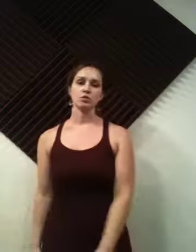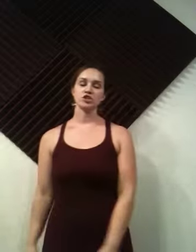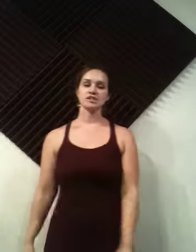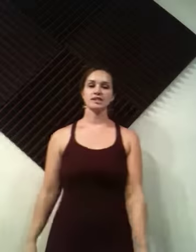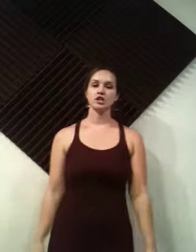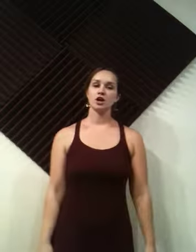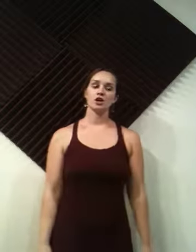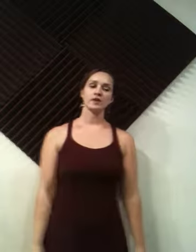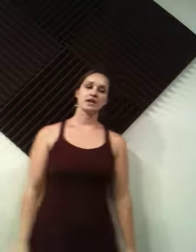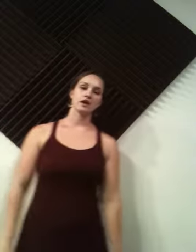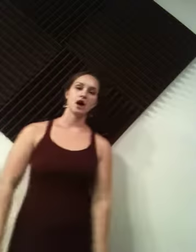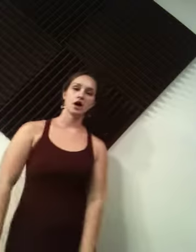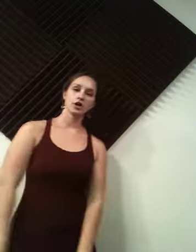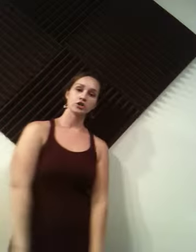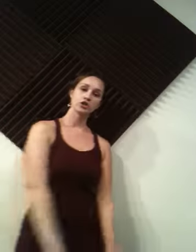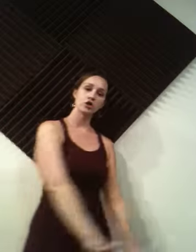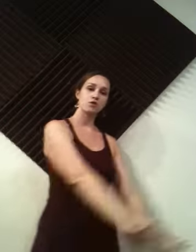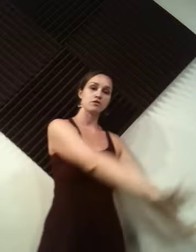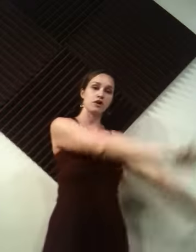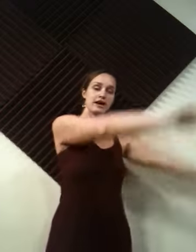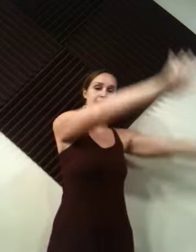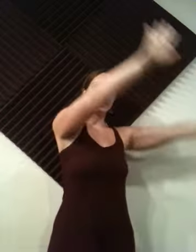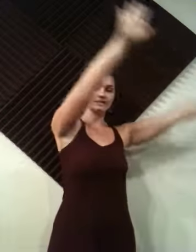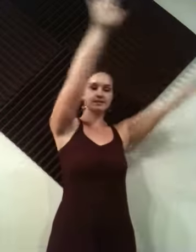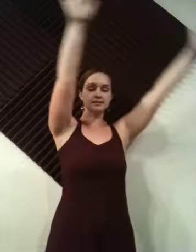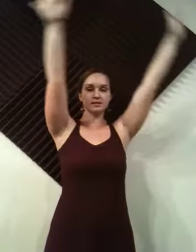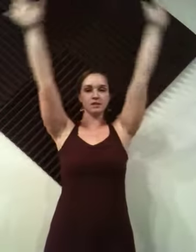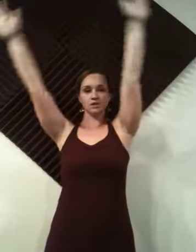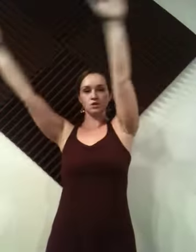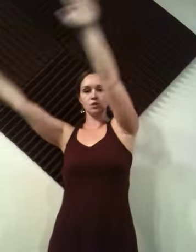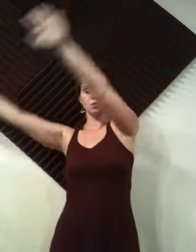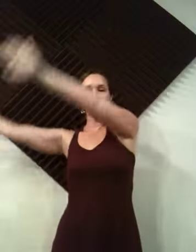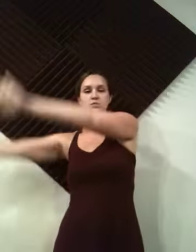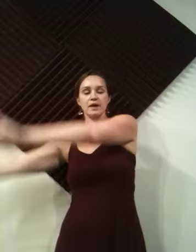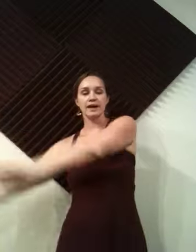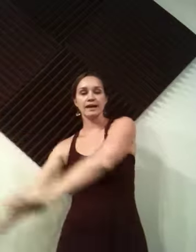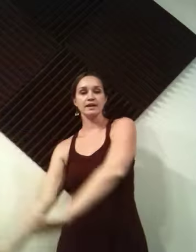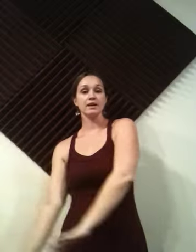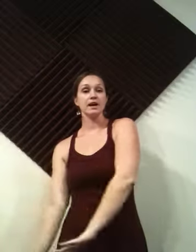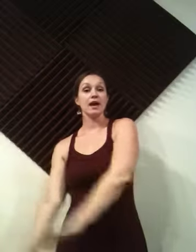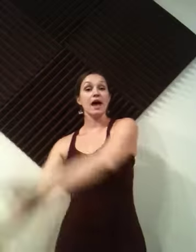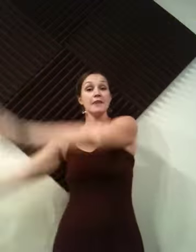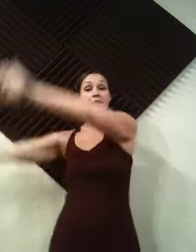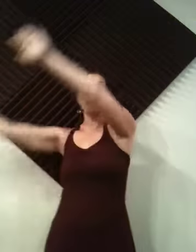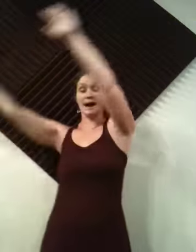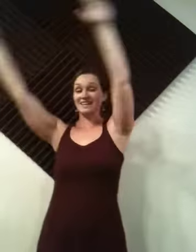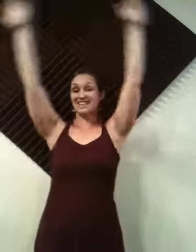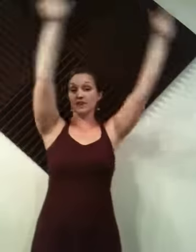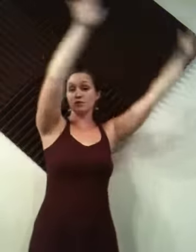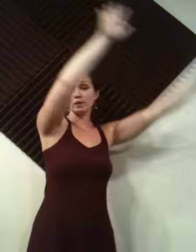just going to go in an arc over our heads one way and then back the other